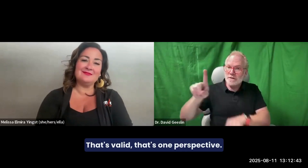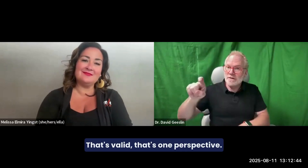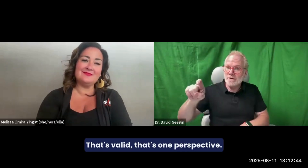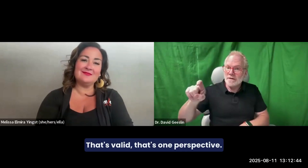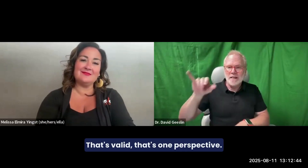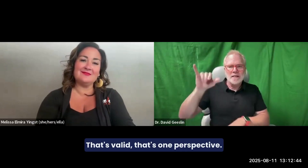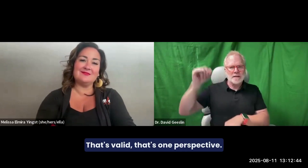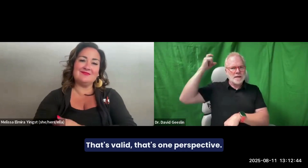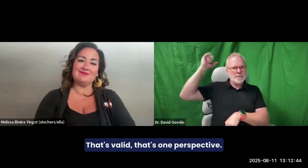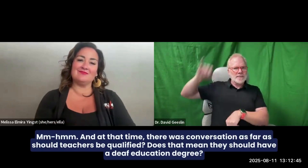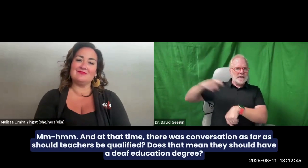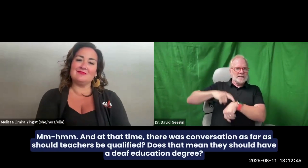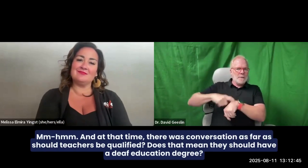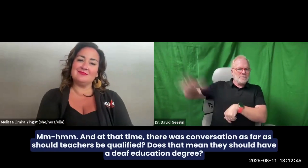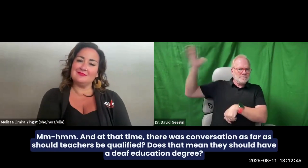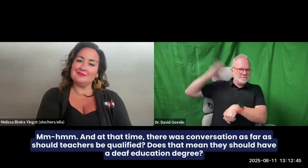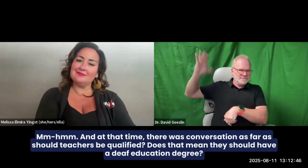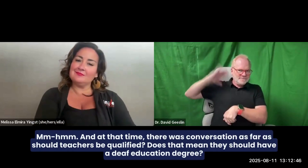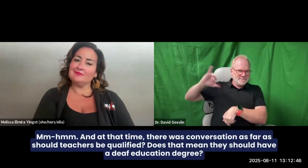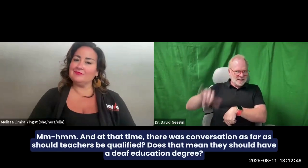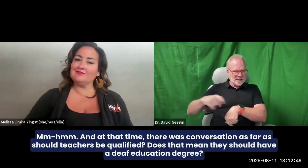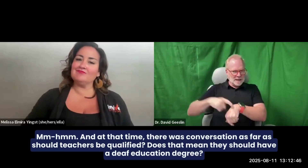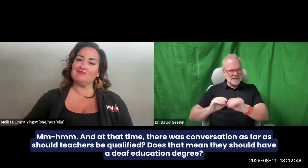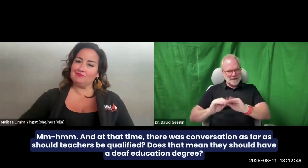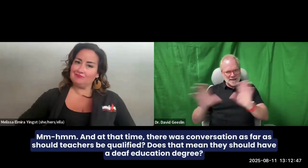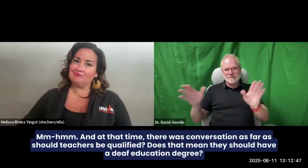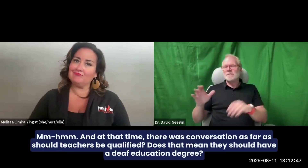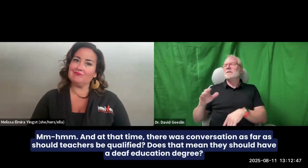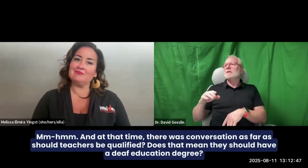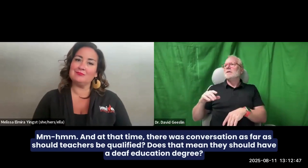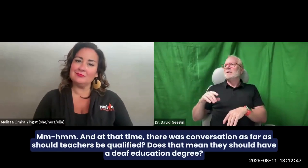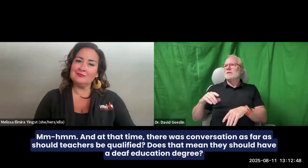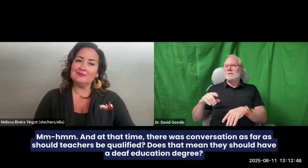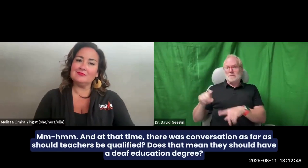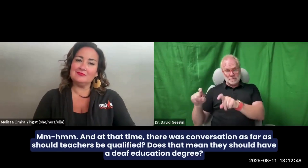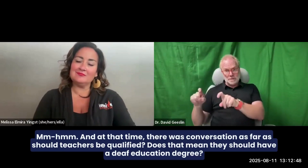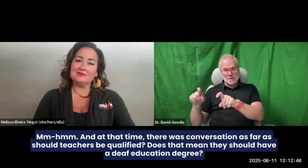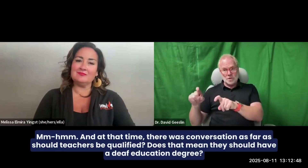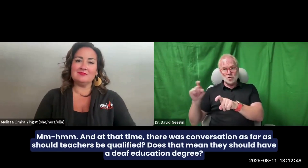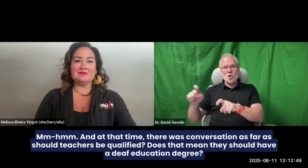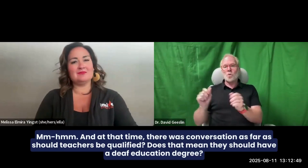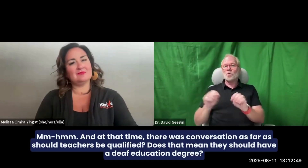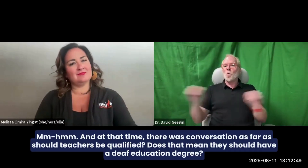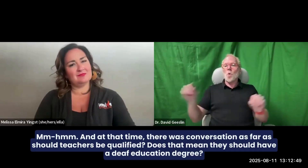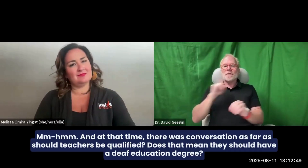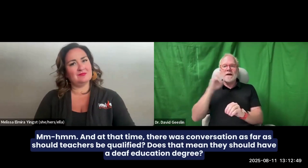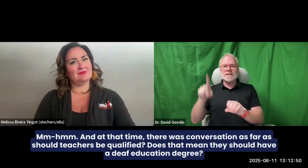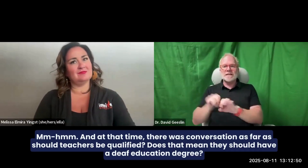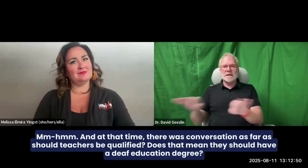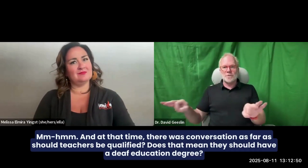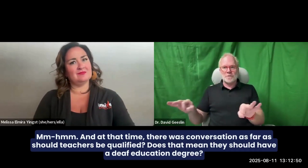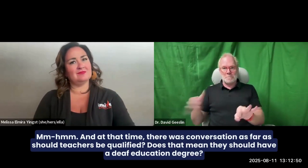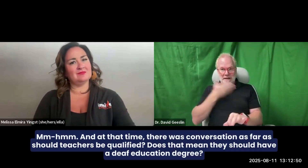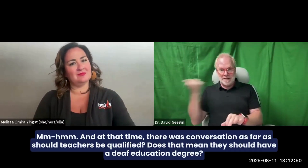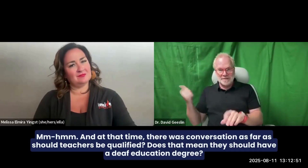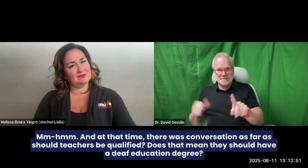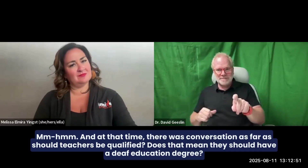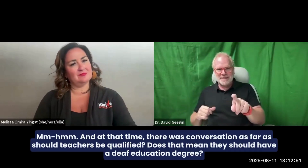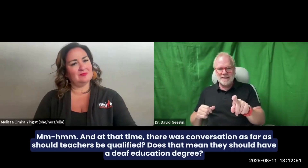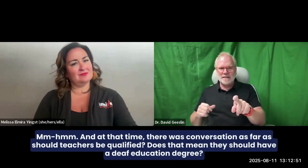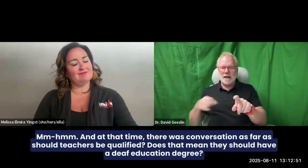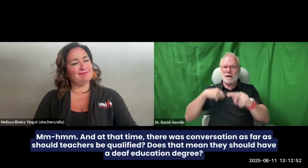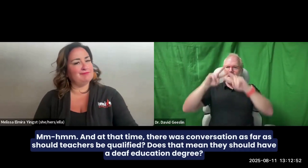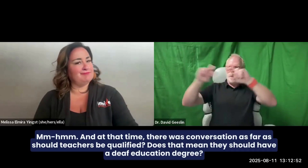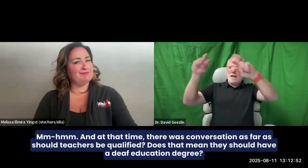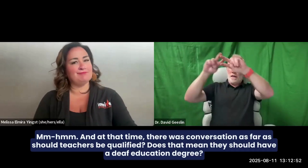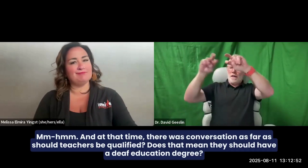valid. That's one perspective. hmm And at that time, there was conversation as far as should teachers be qualified? Does that mean they should have a